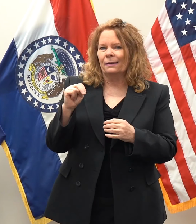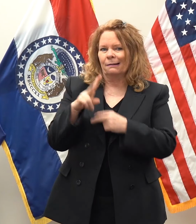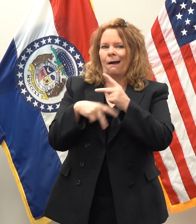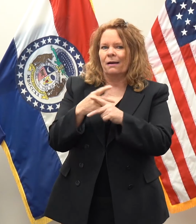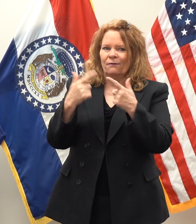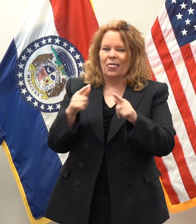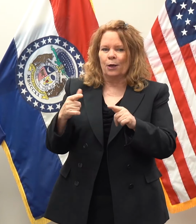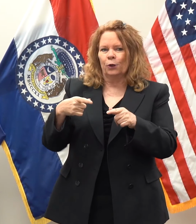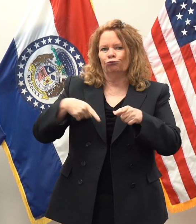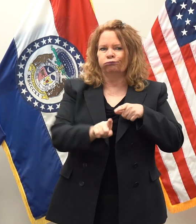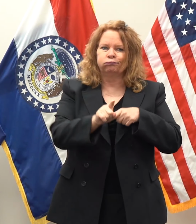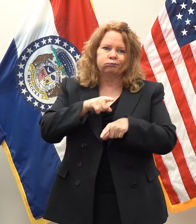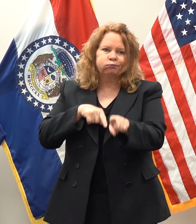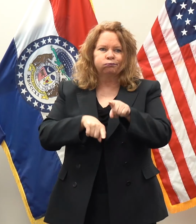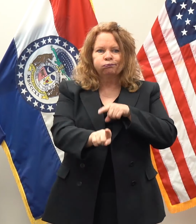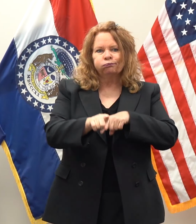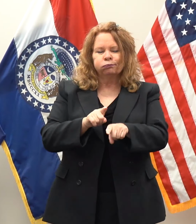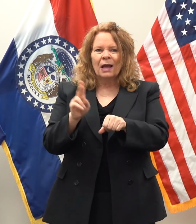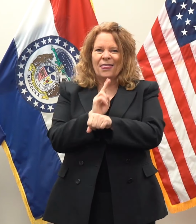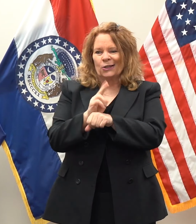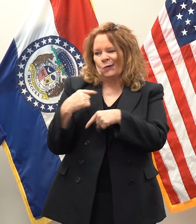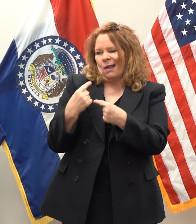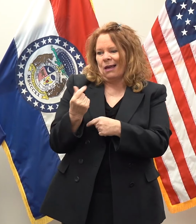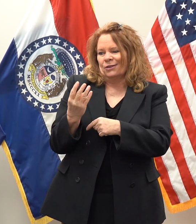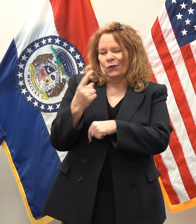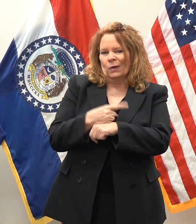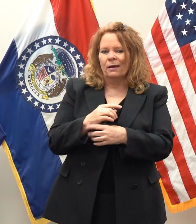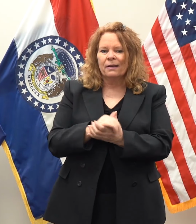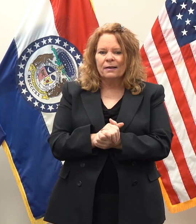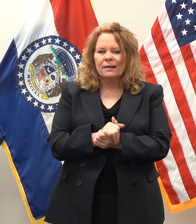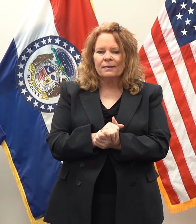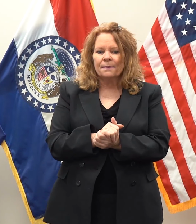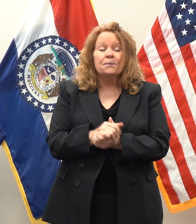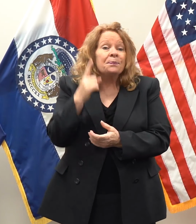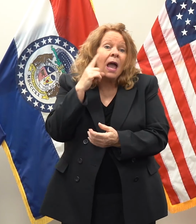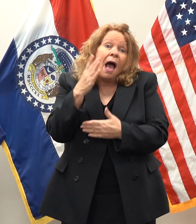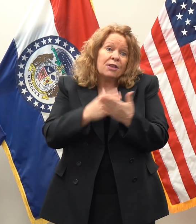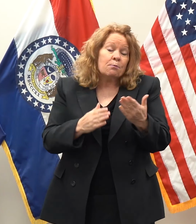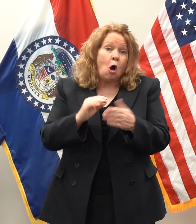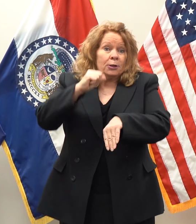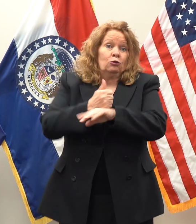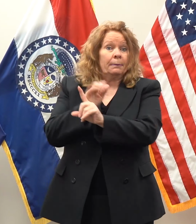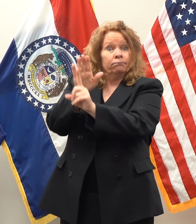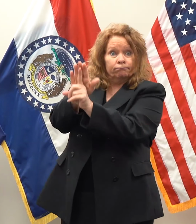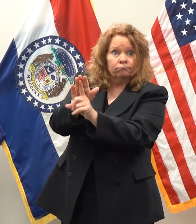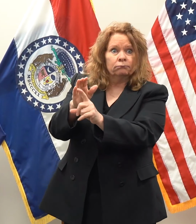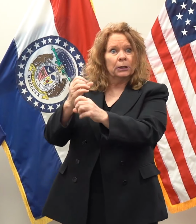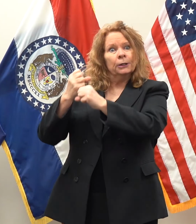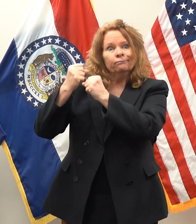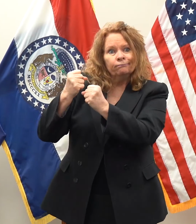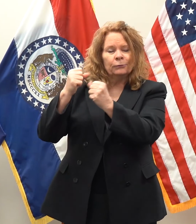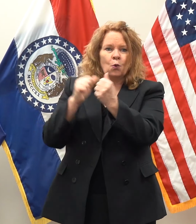that has been deployed in the past few days. I think some of that is perhaps to establish credibility in the Republican